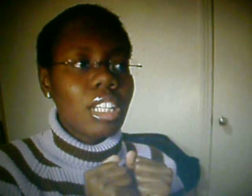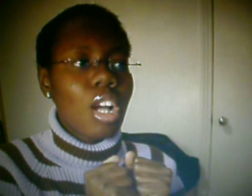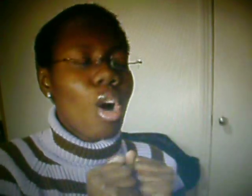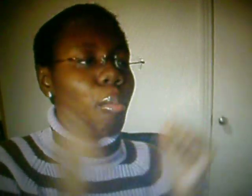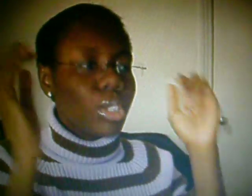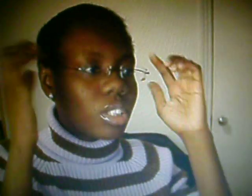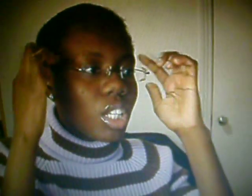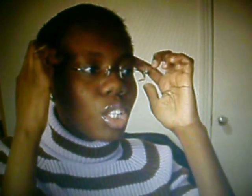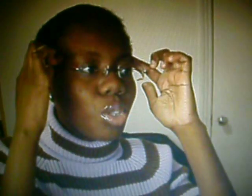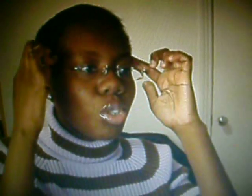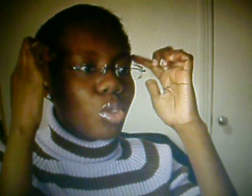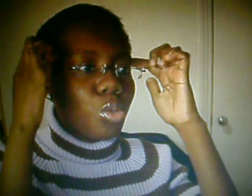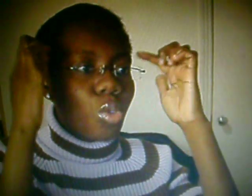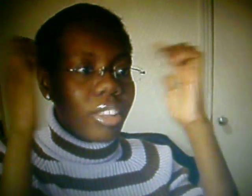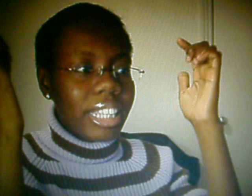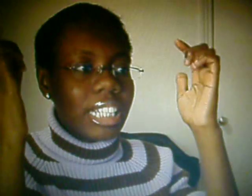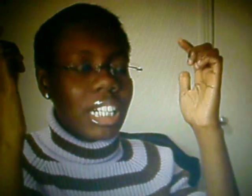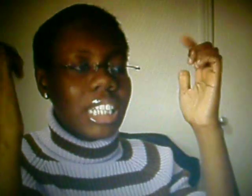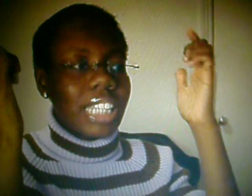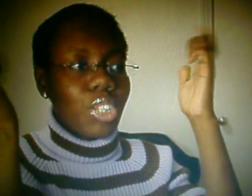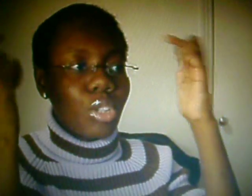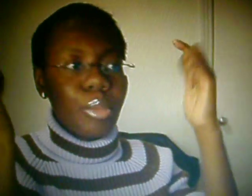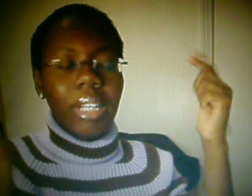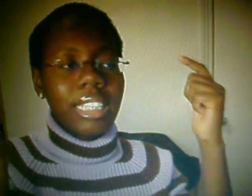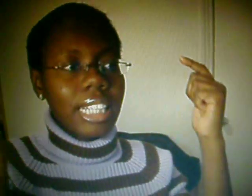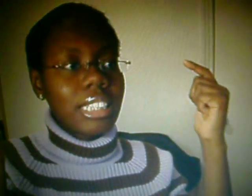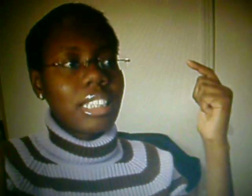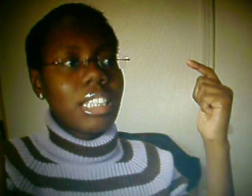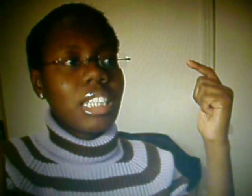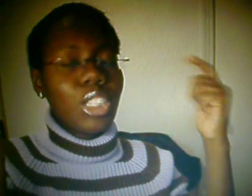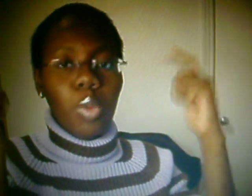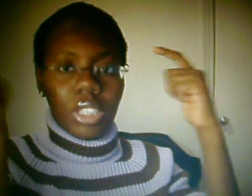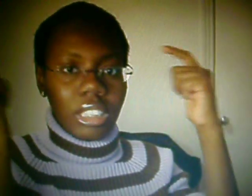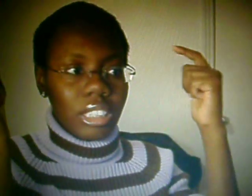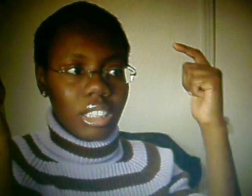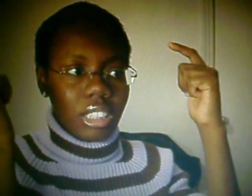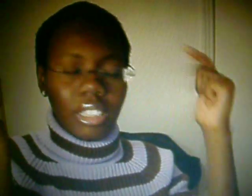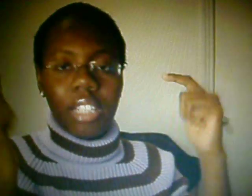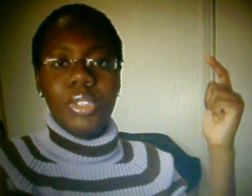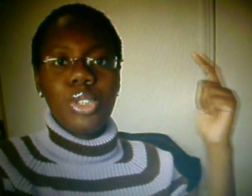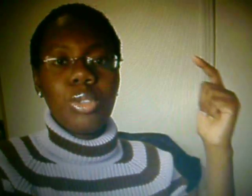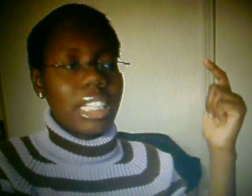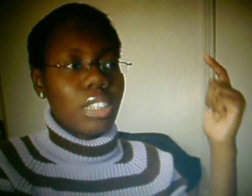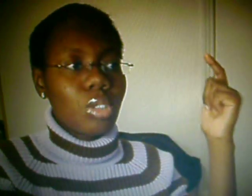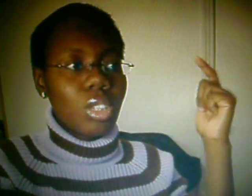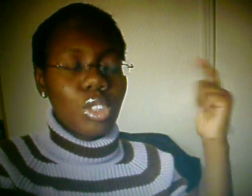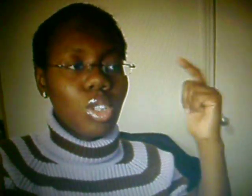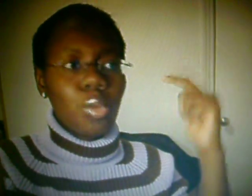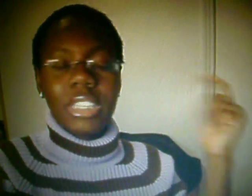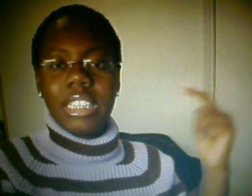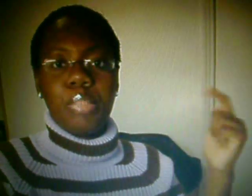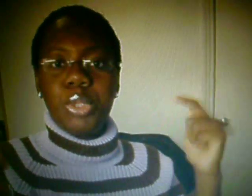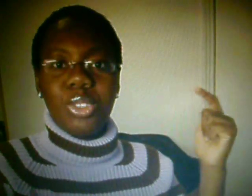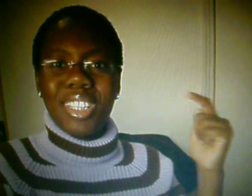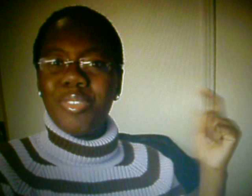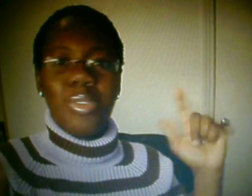But do not think that your repentance is what is saving you, like it's not what is keeping you safe. No!